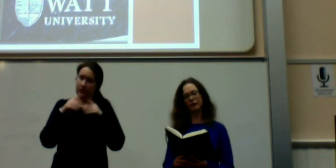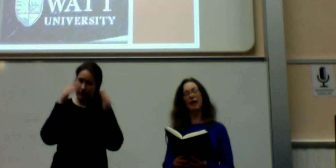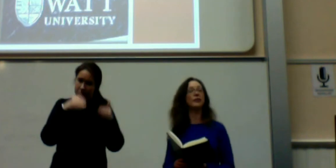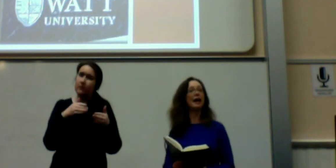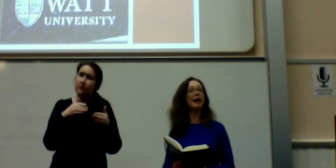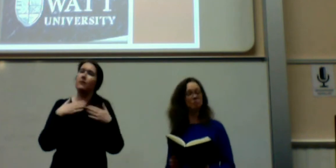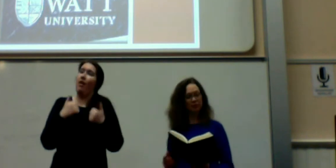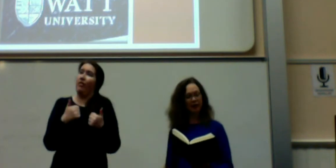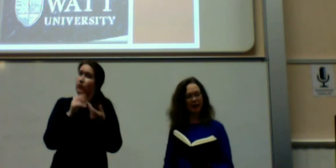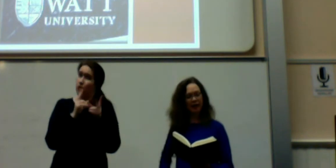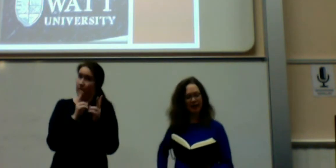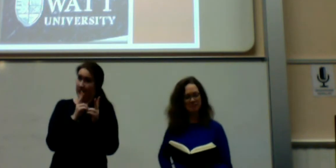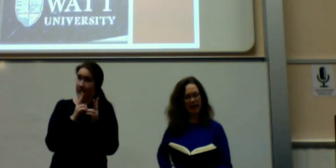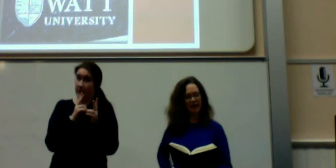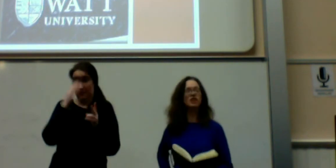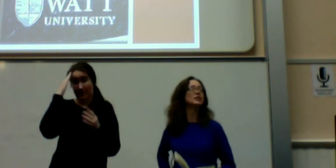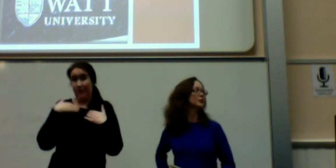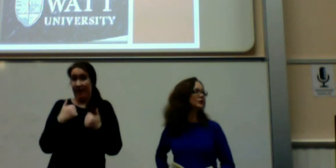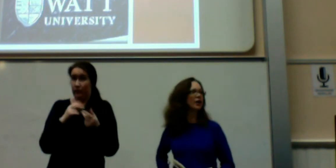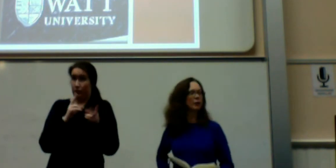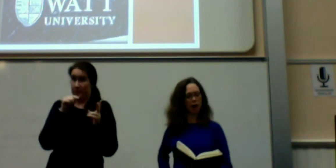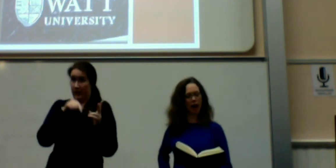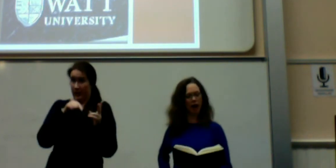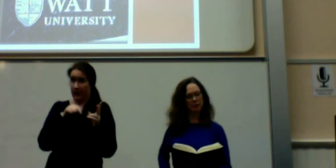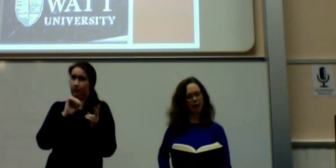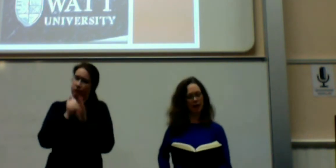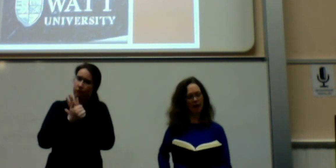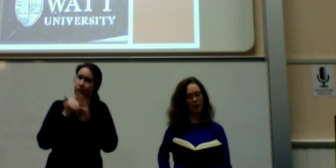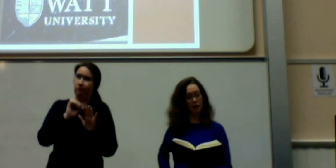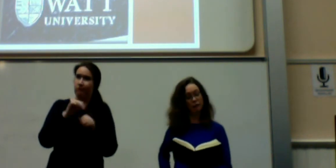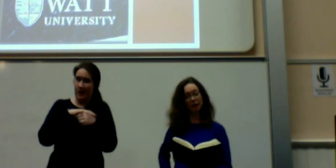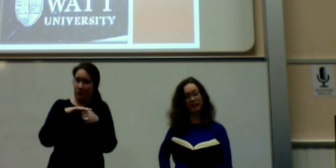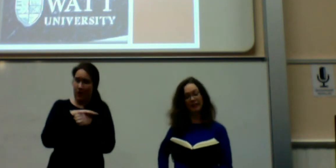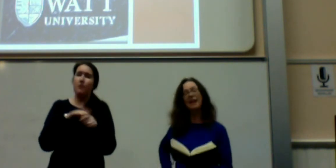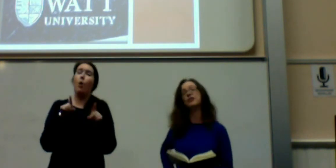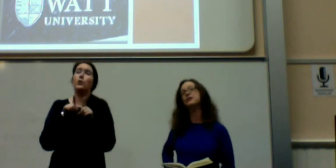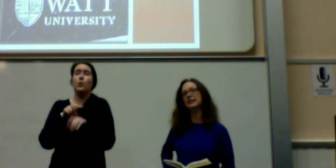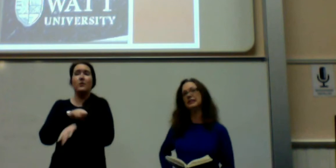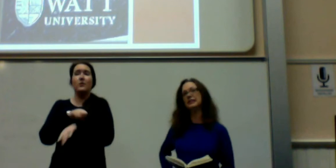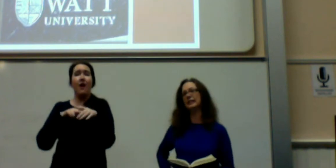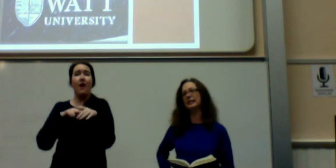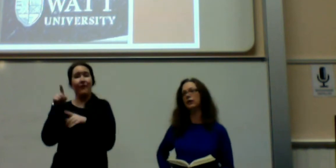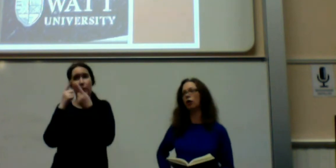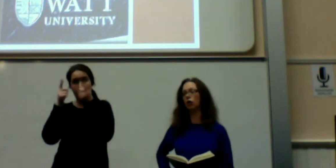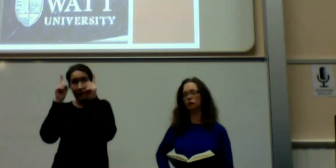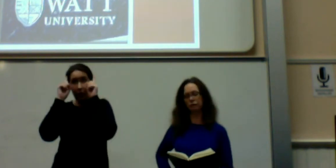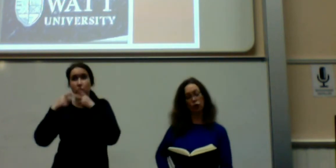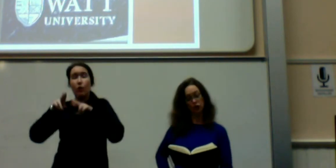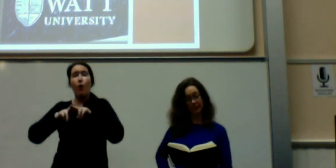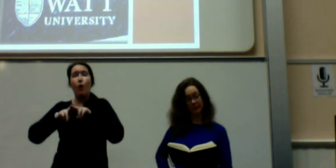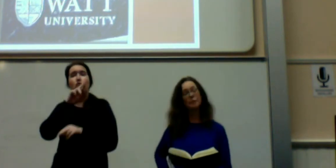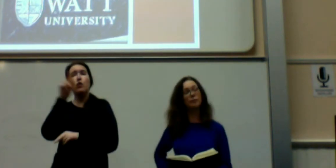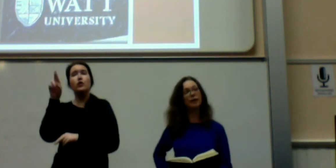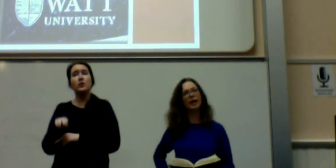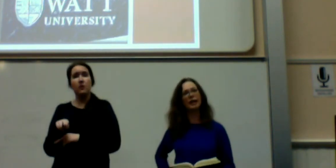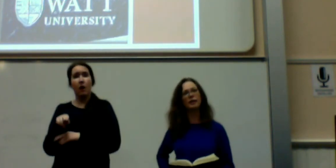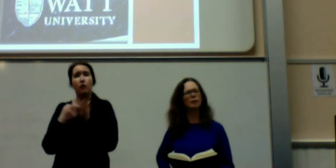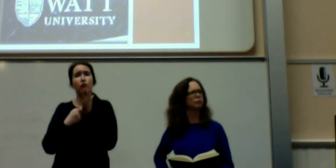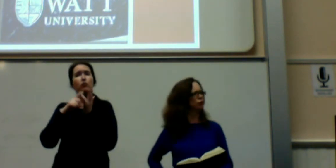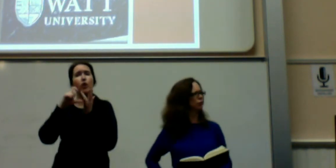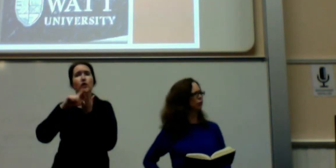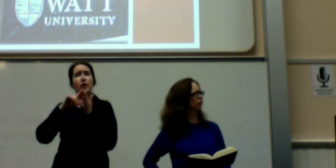of healthcare. And she's also on the faculty at University of Rochester